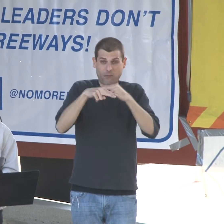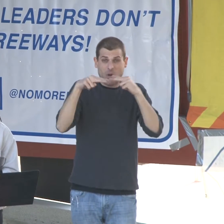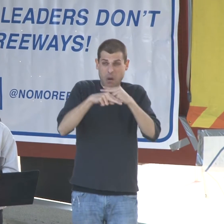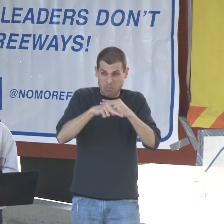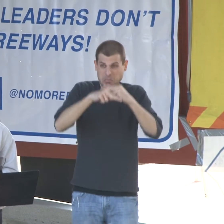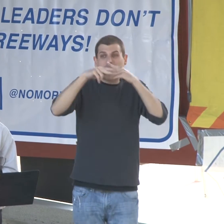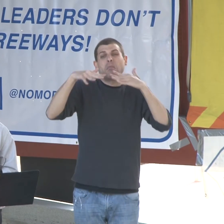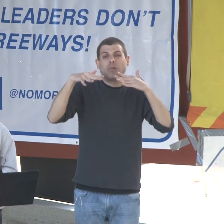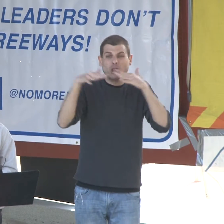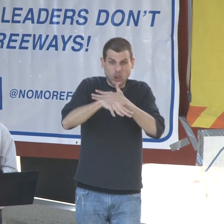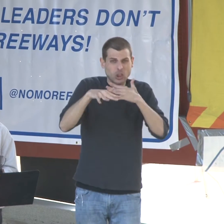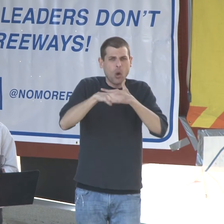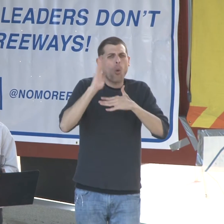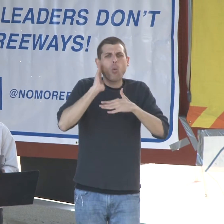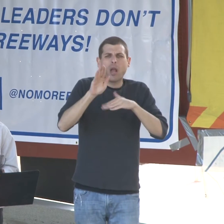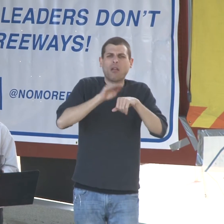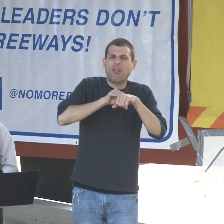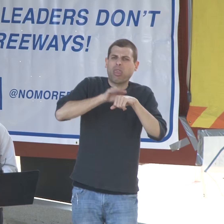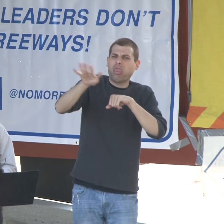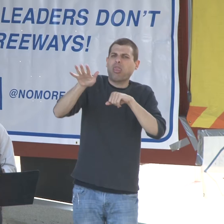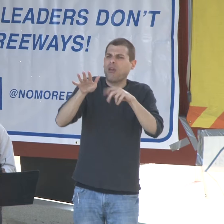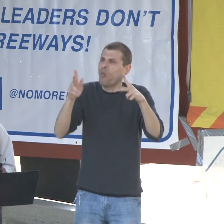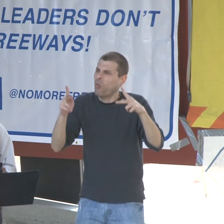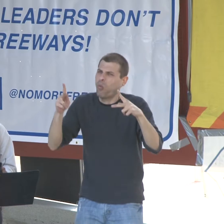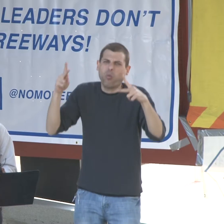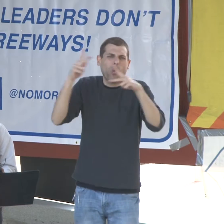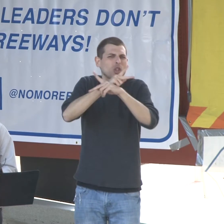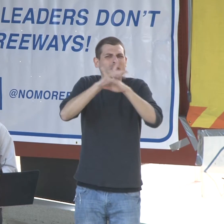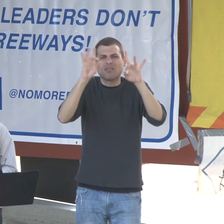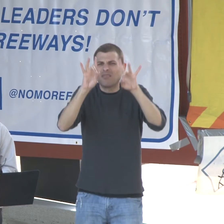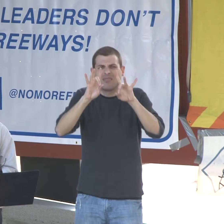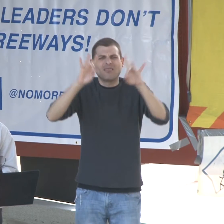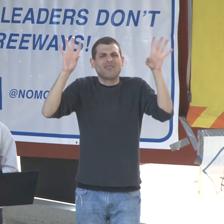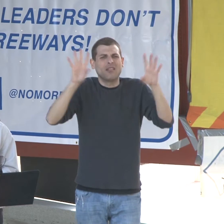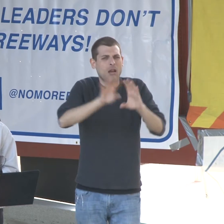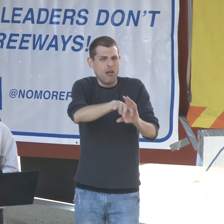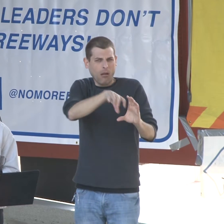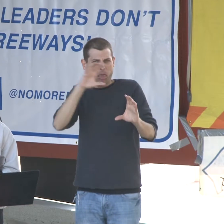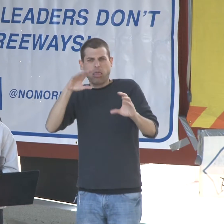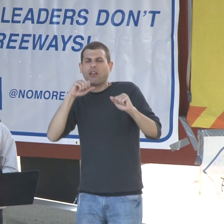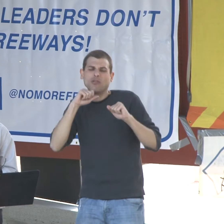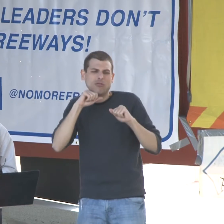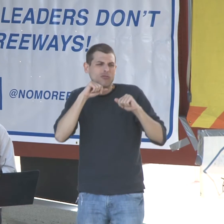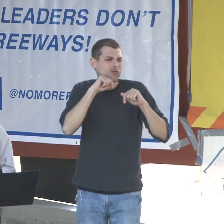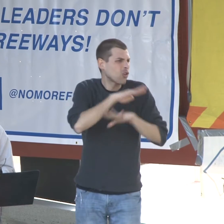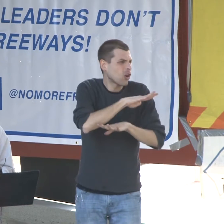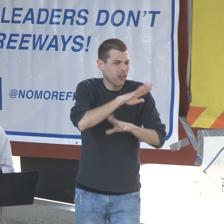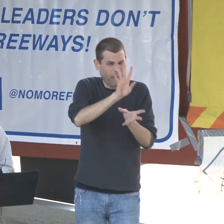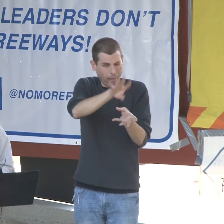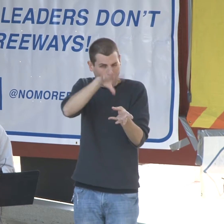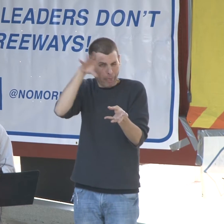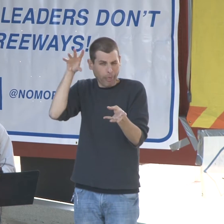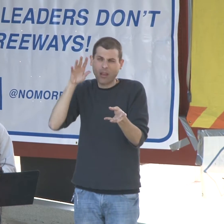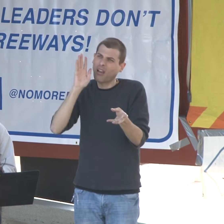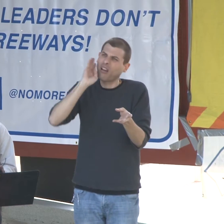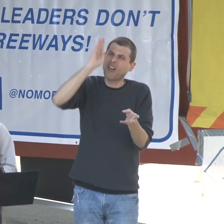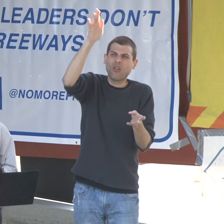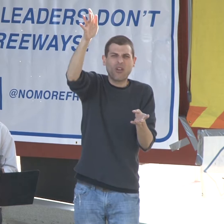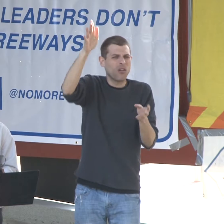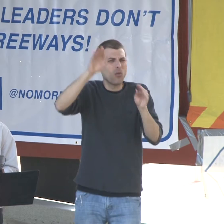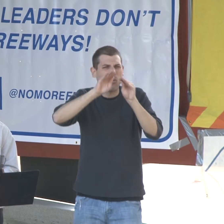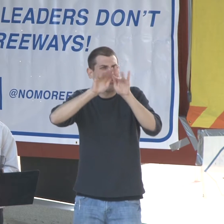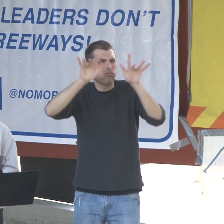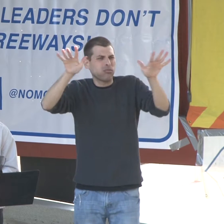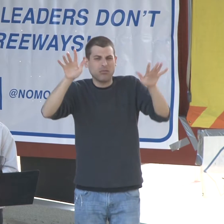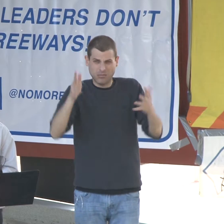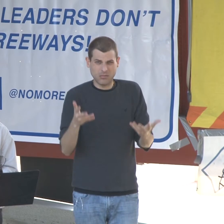the harrowing crisis that we face, that enables the emissions of toxic pollutants into the already highly polluted air. A freeway